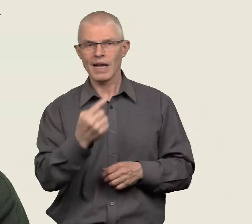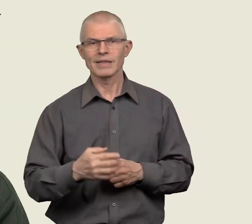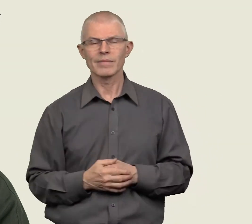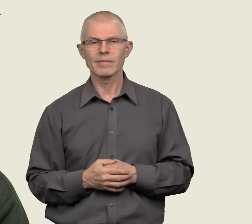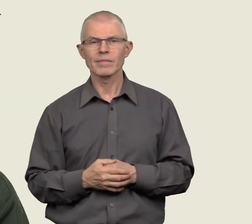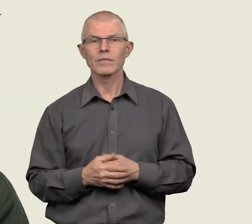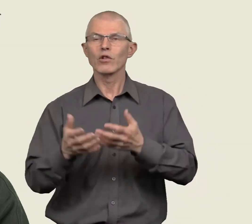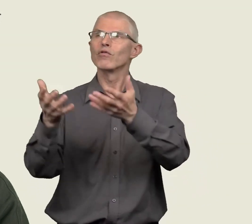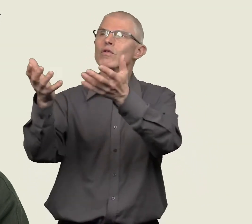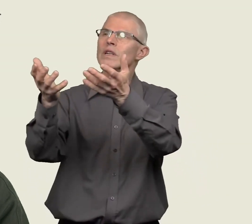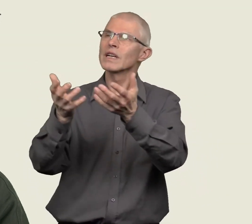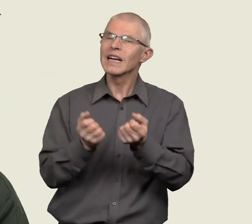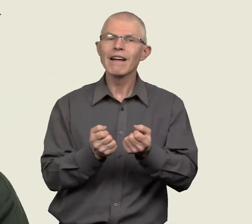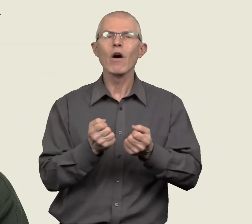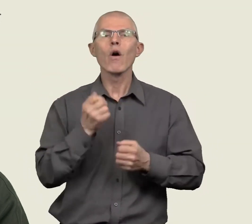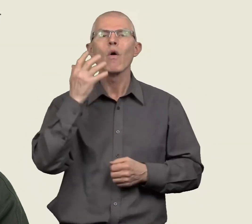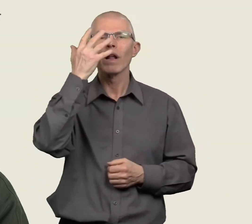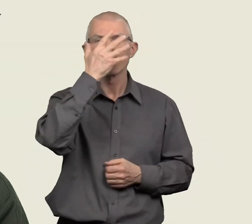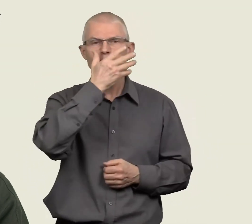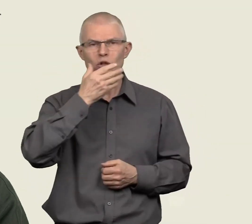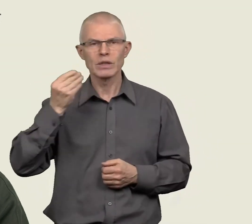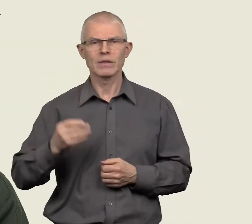Holy Spirit.